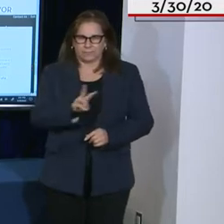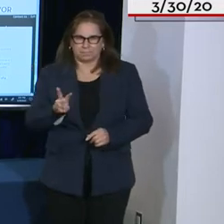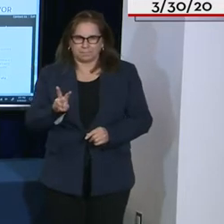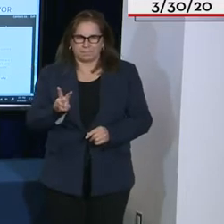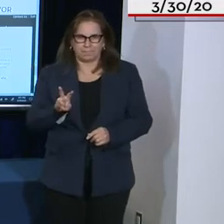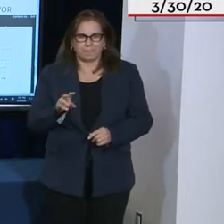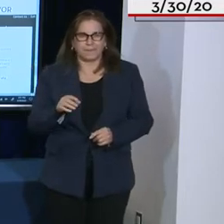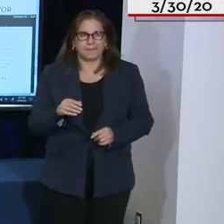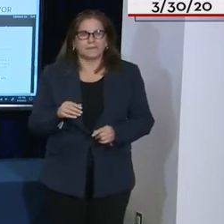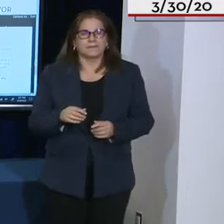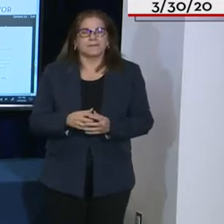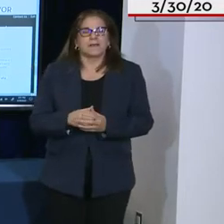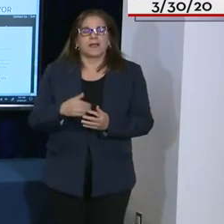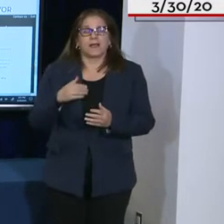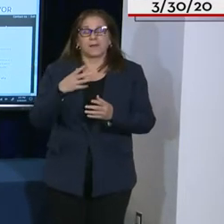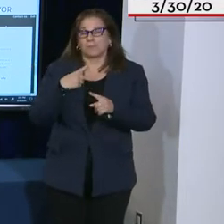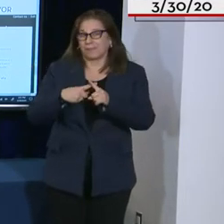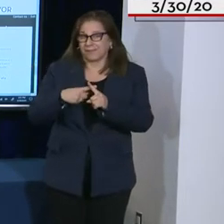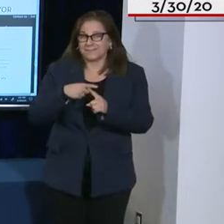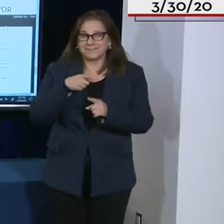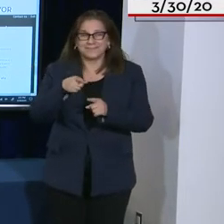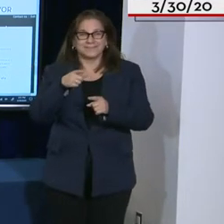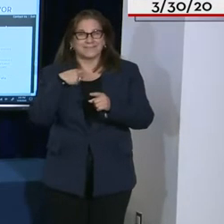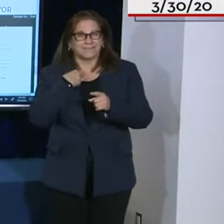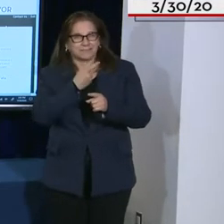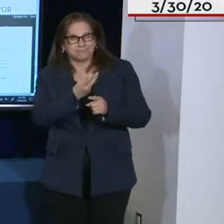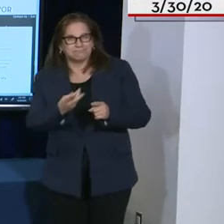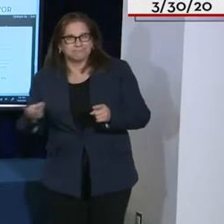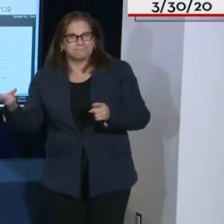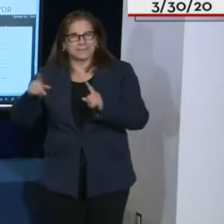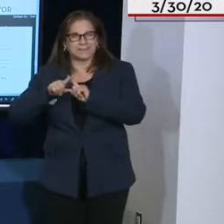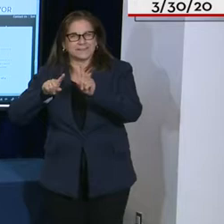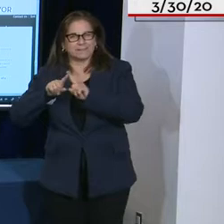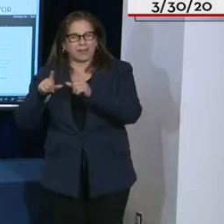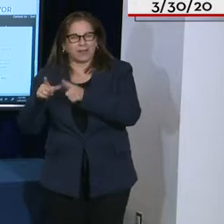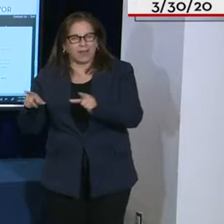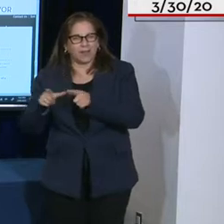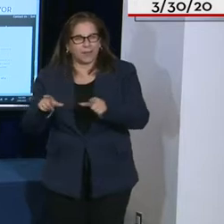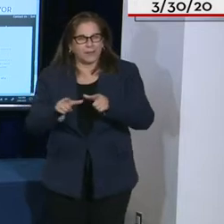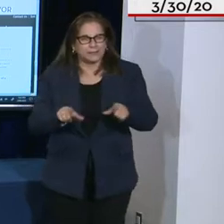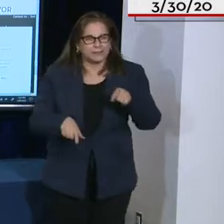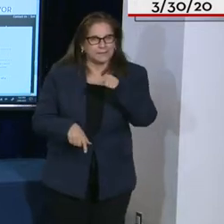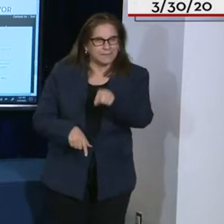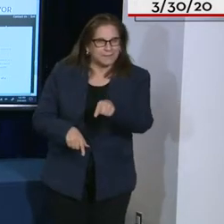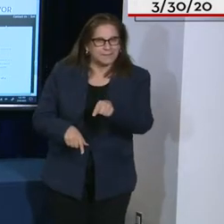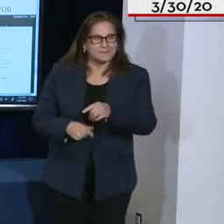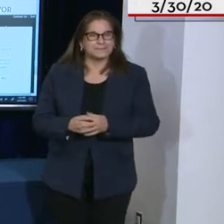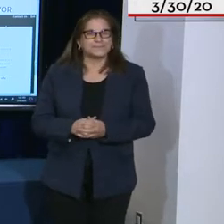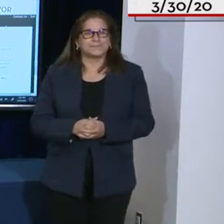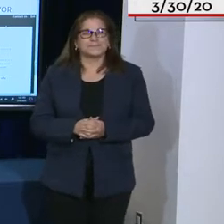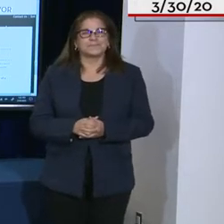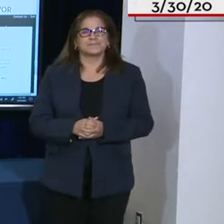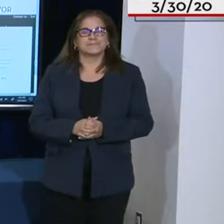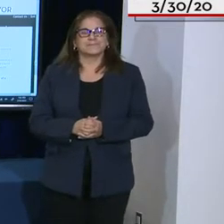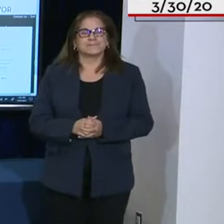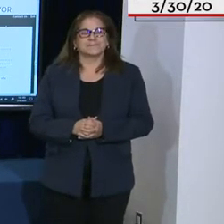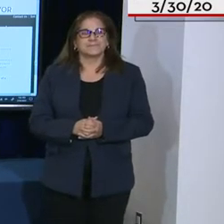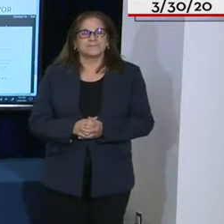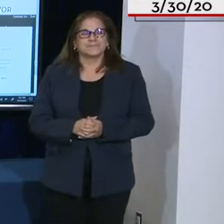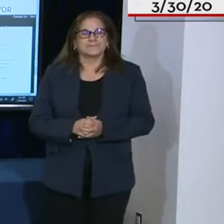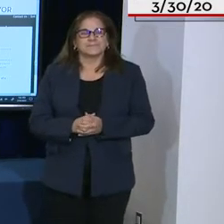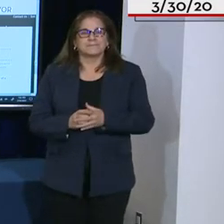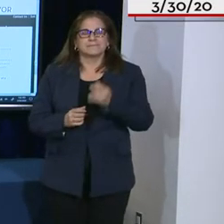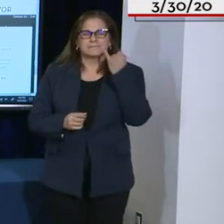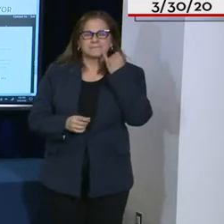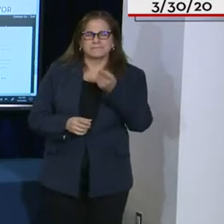any questions, feel free to not only actually answer questions here, but you can also shoot an email to